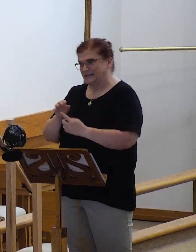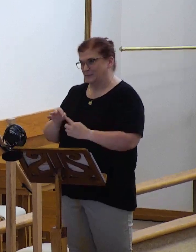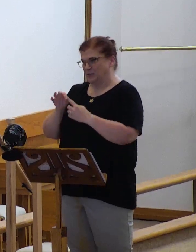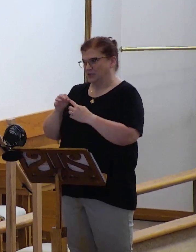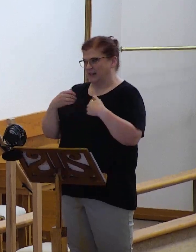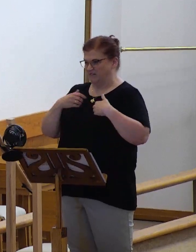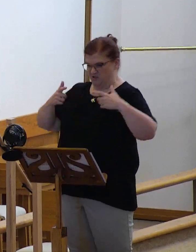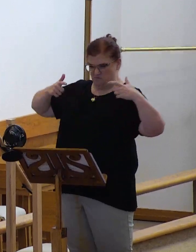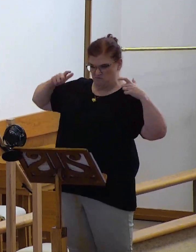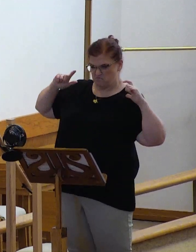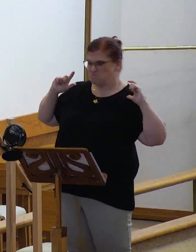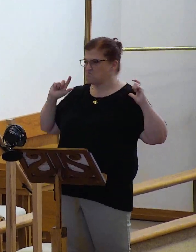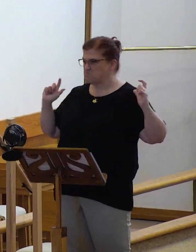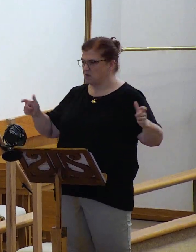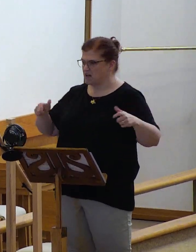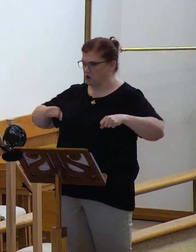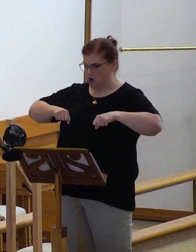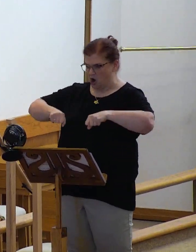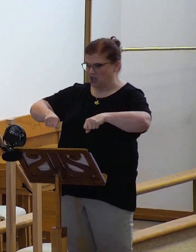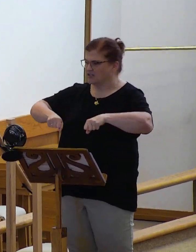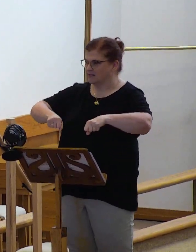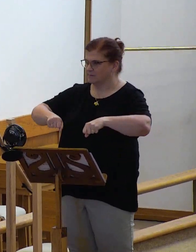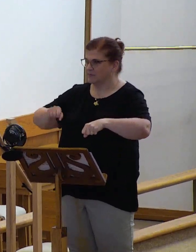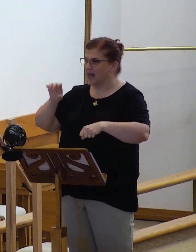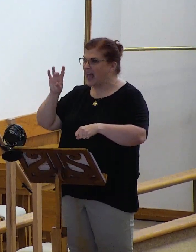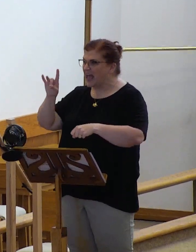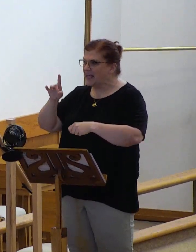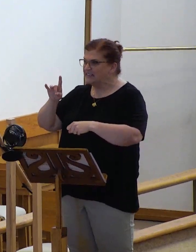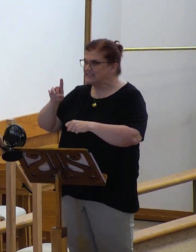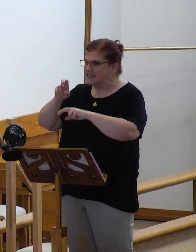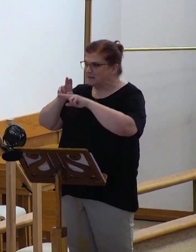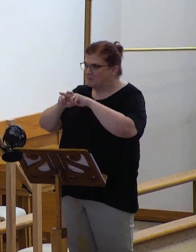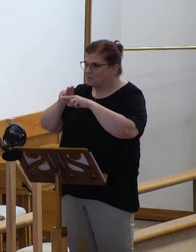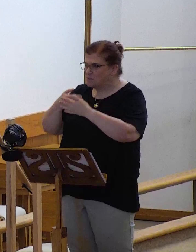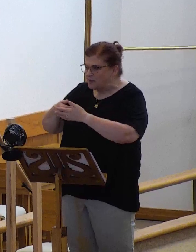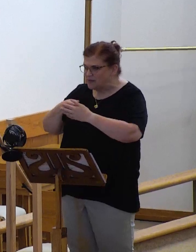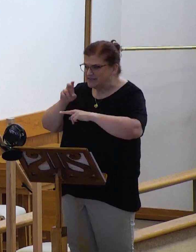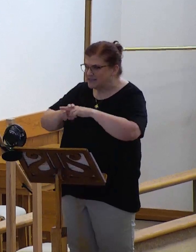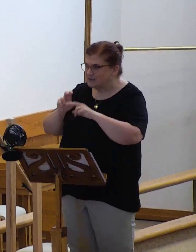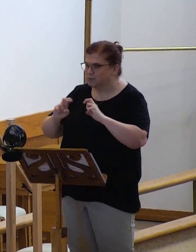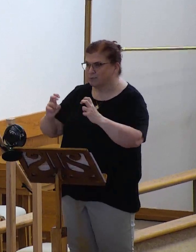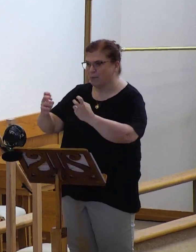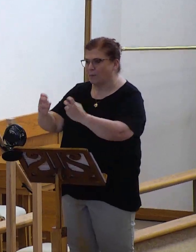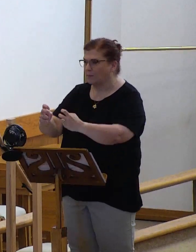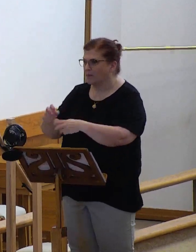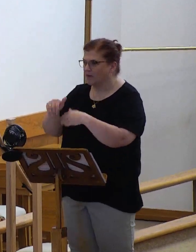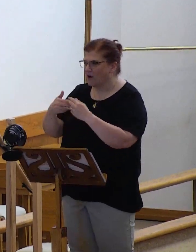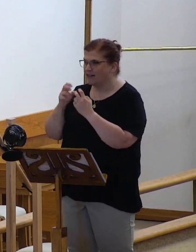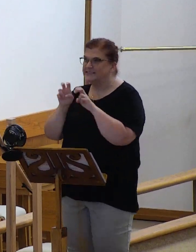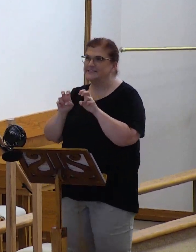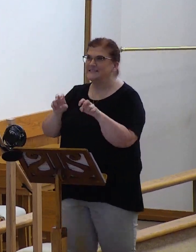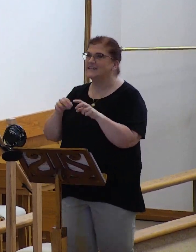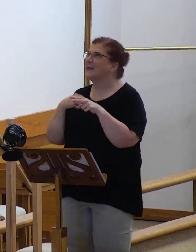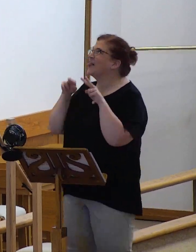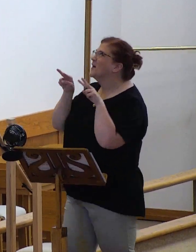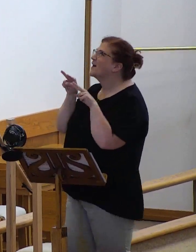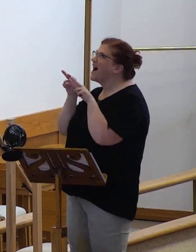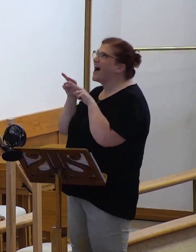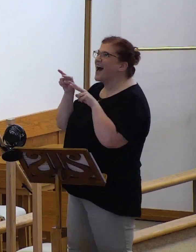in this great big cart where eight of them sit, this big yellow thing, and they're all in seats, and they look at us